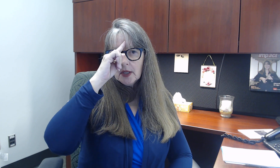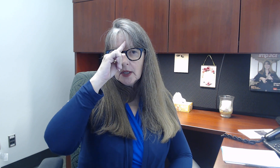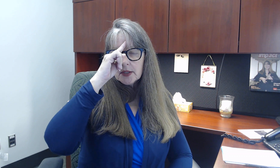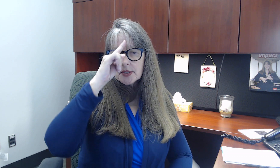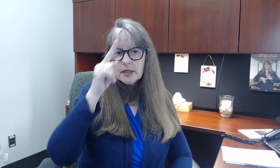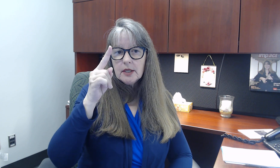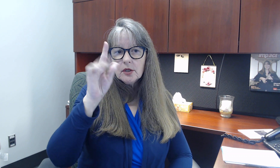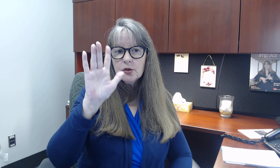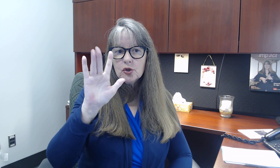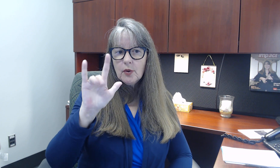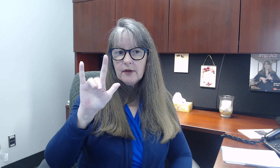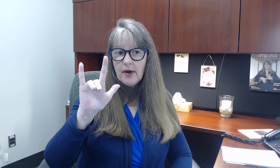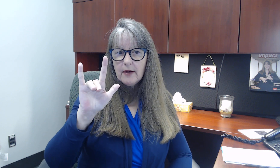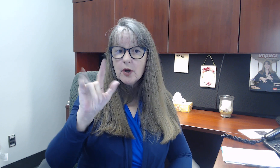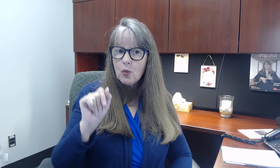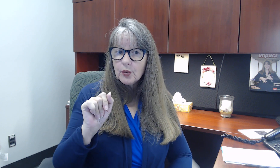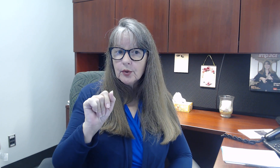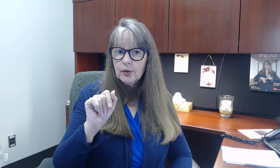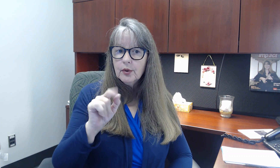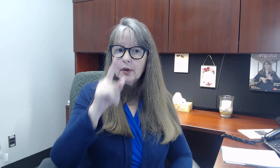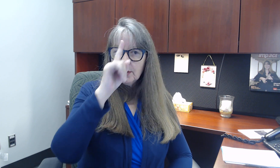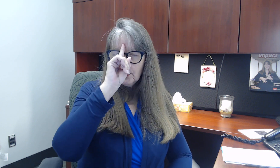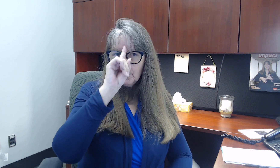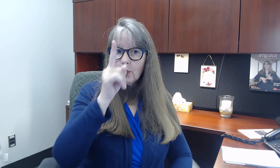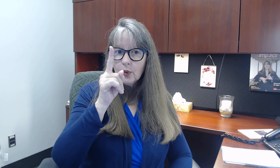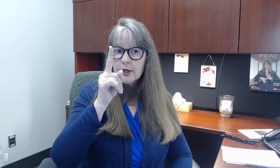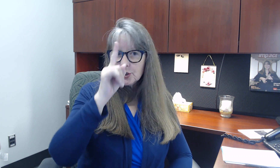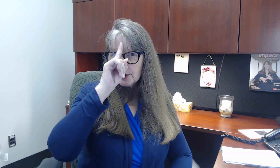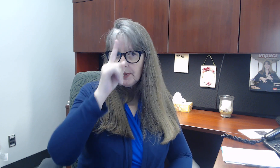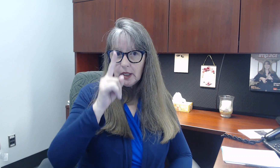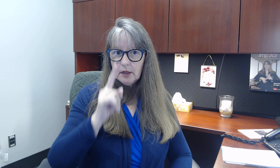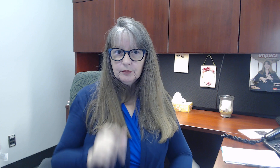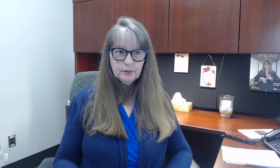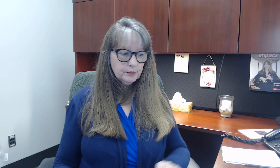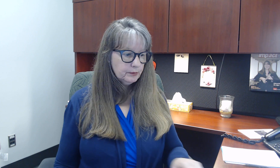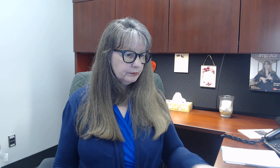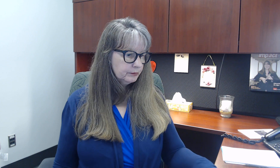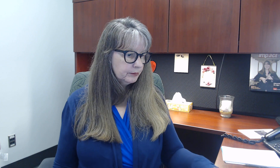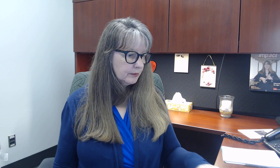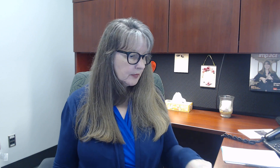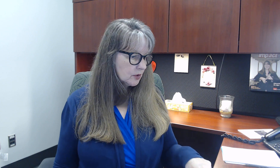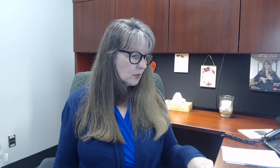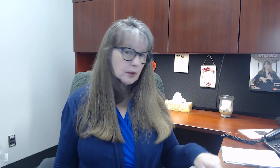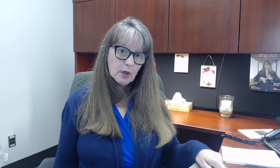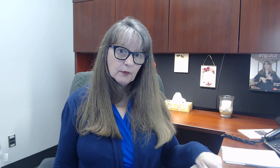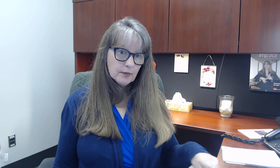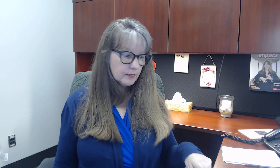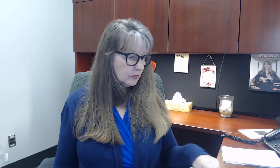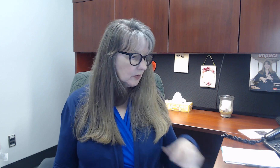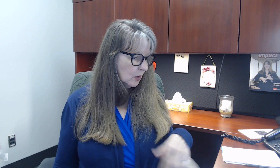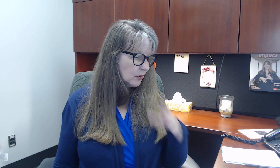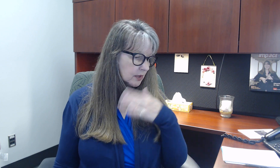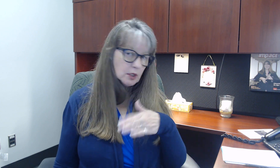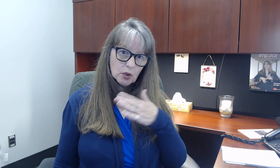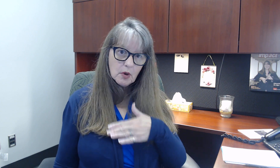Cent 25, a quarter. Or it's just a penny. So we'll go from, we'll continue on with